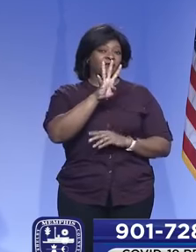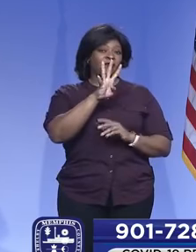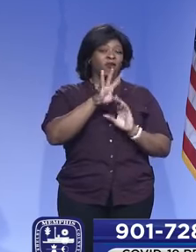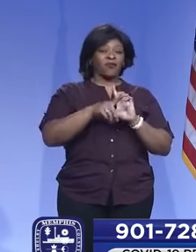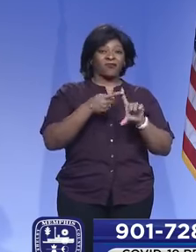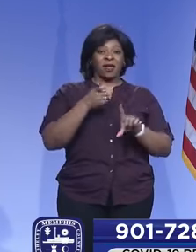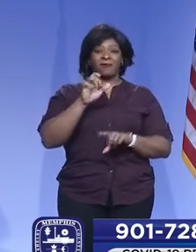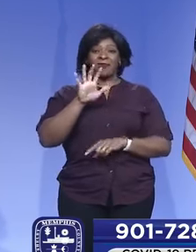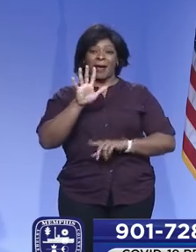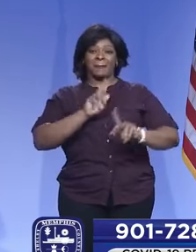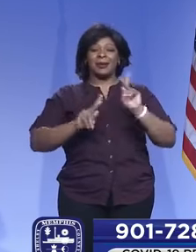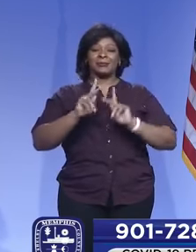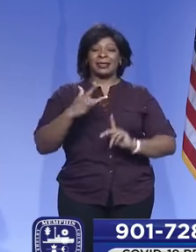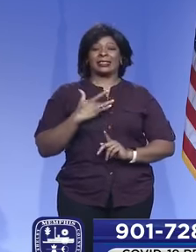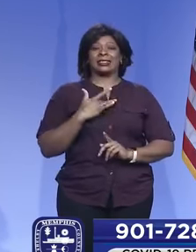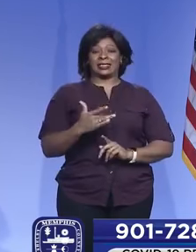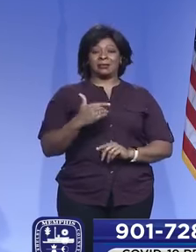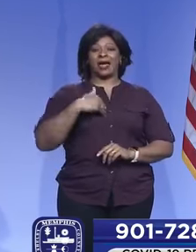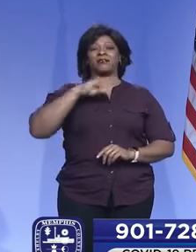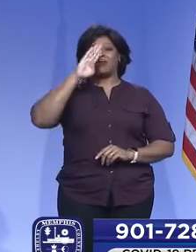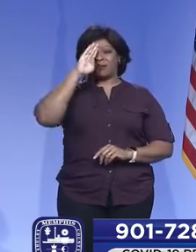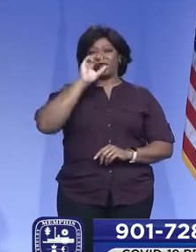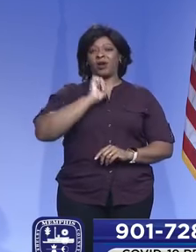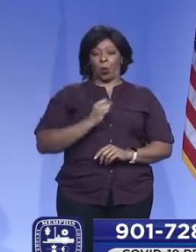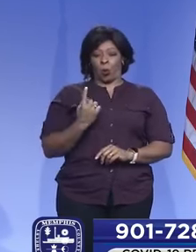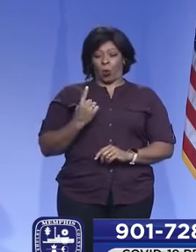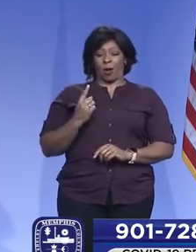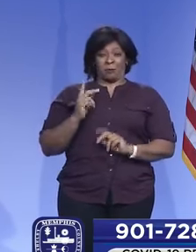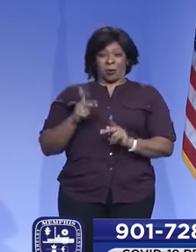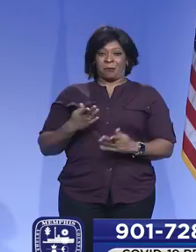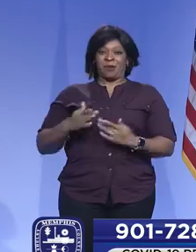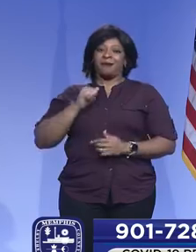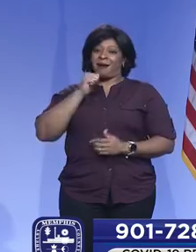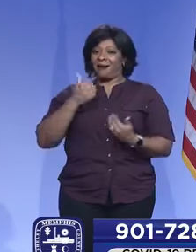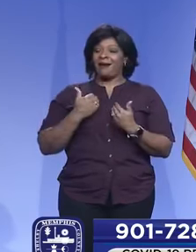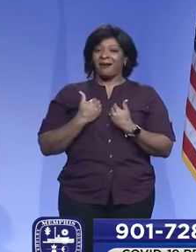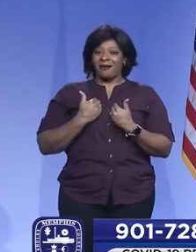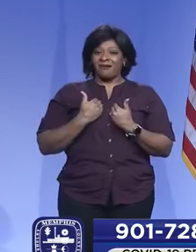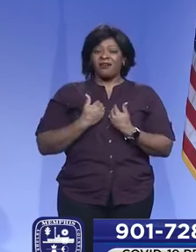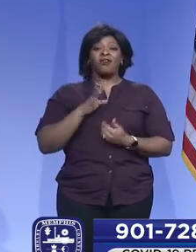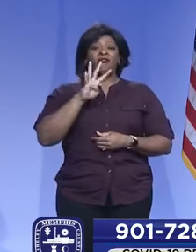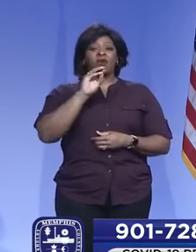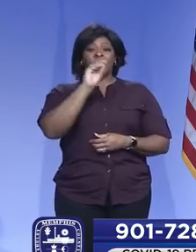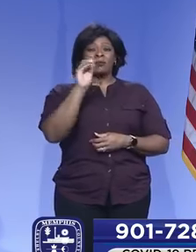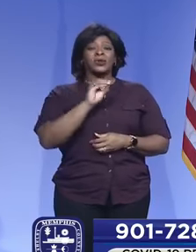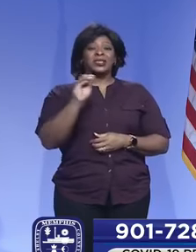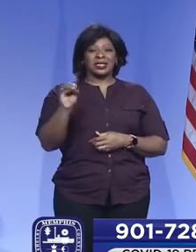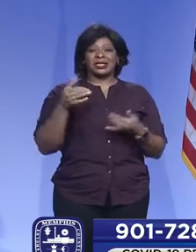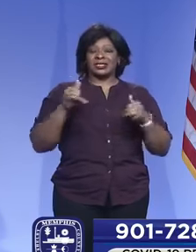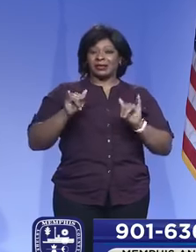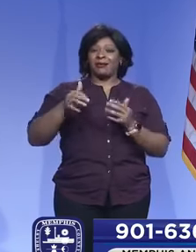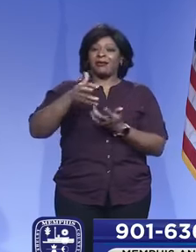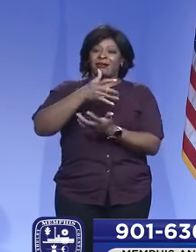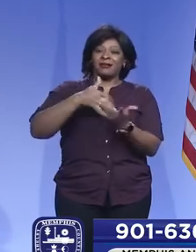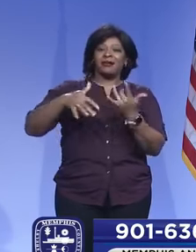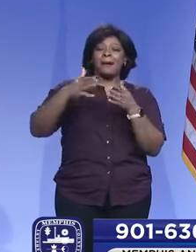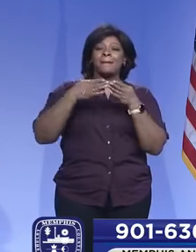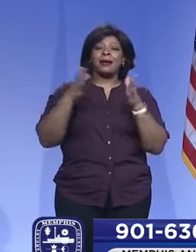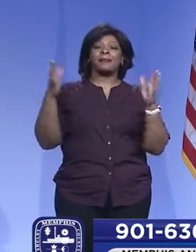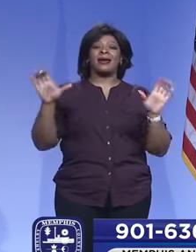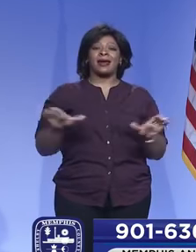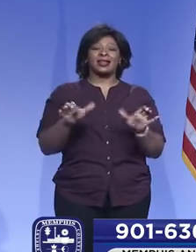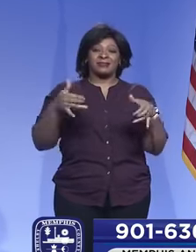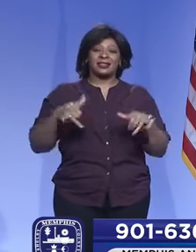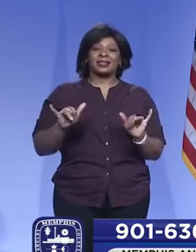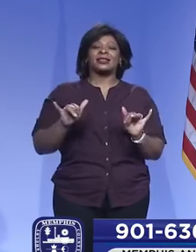people do have symptoms locally. We know that almost 40% continue to engage in social or public